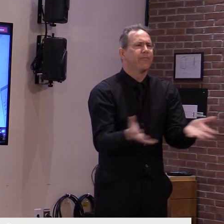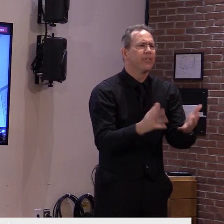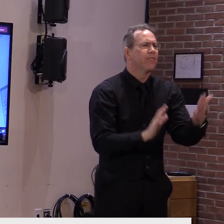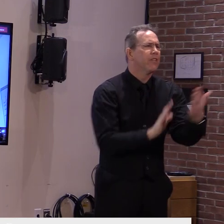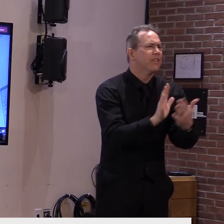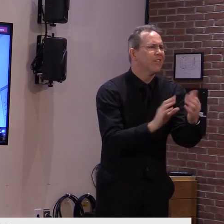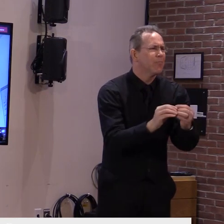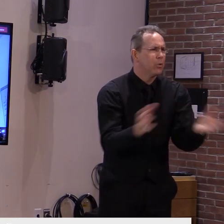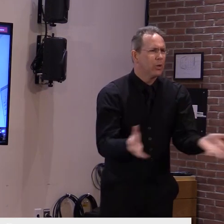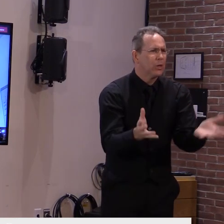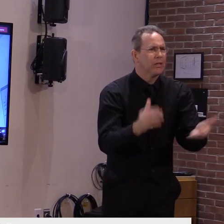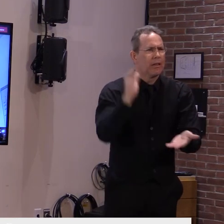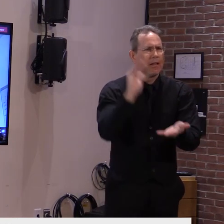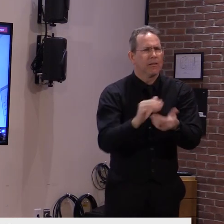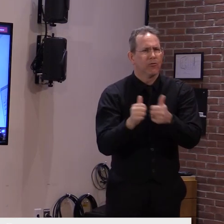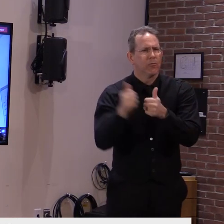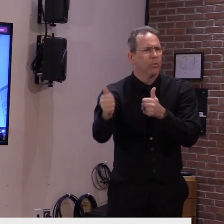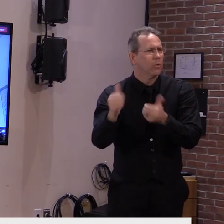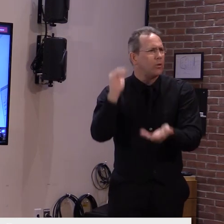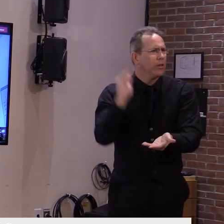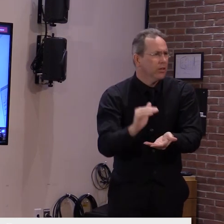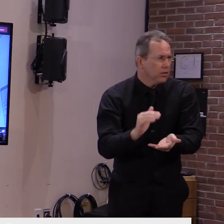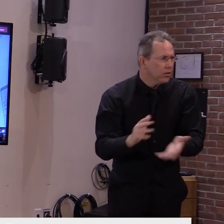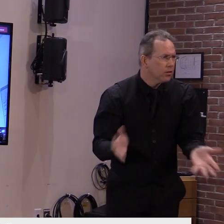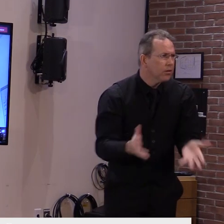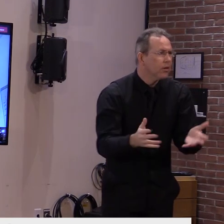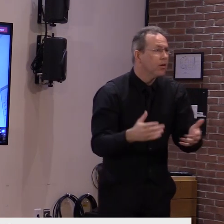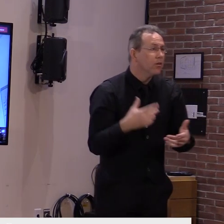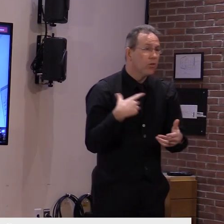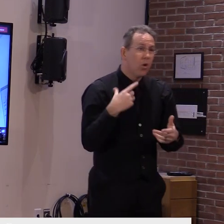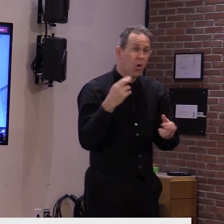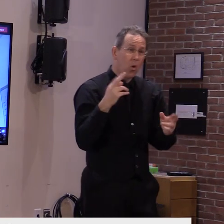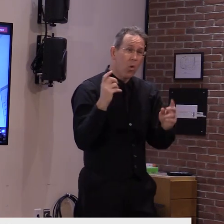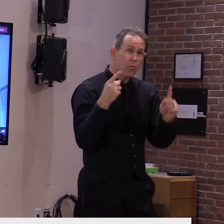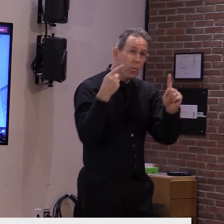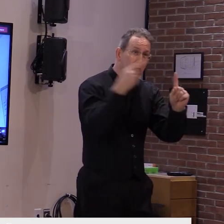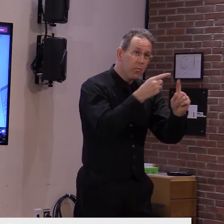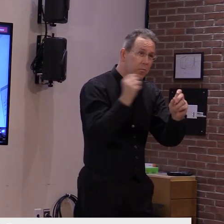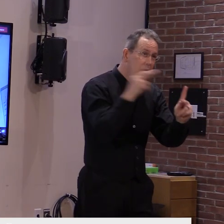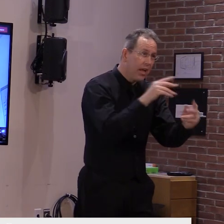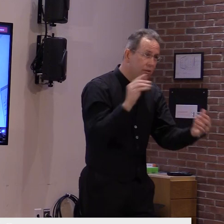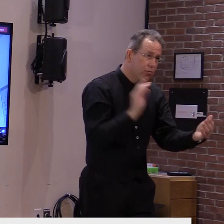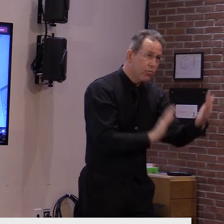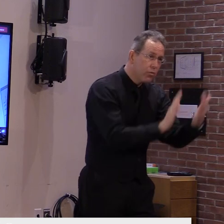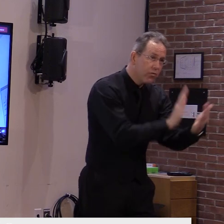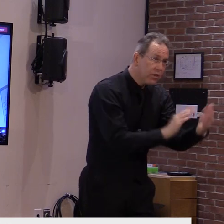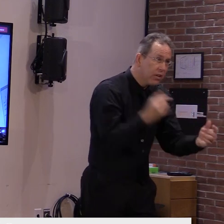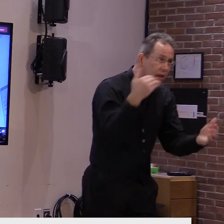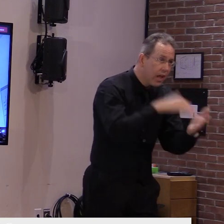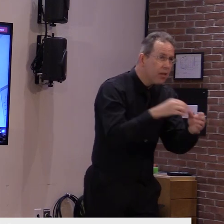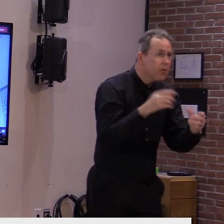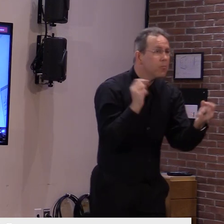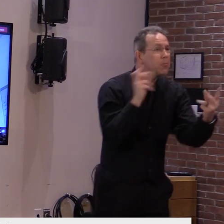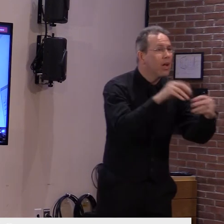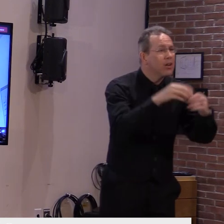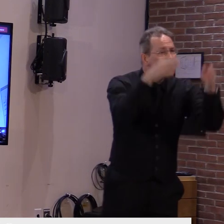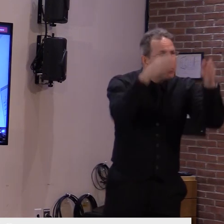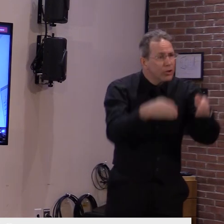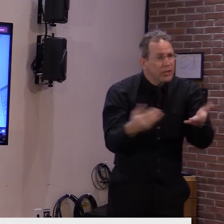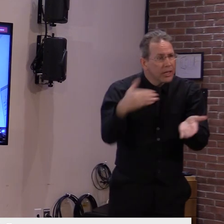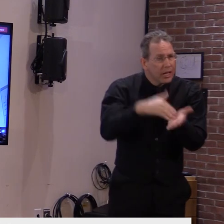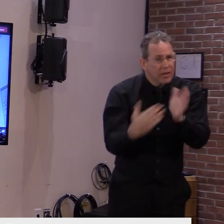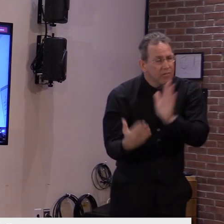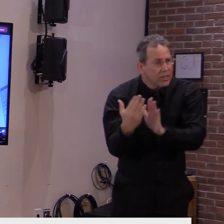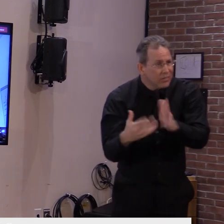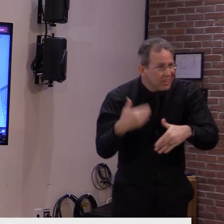is why a return to more in-person is critical. The sooner we can restore more in-person instruction, the sooner we can stop the negative impacts of the